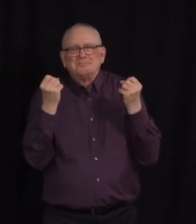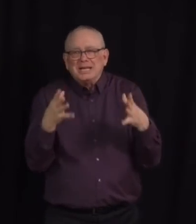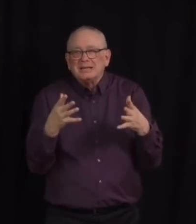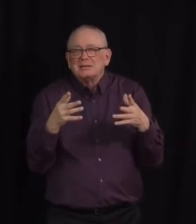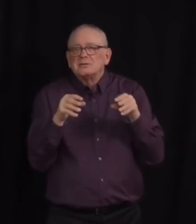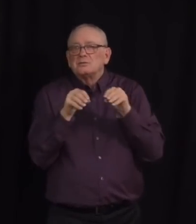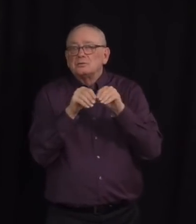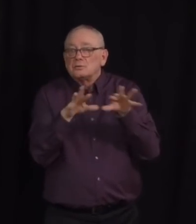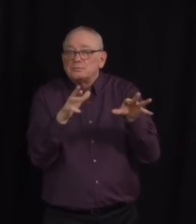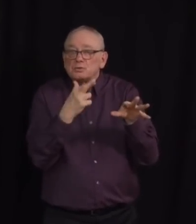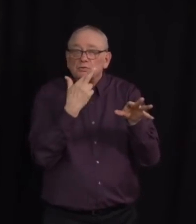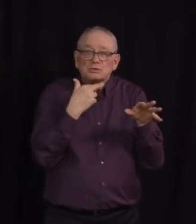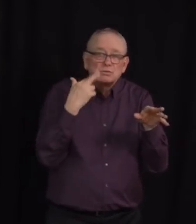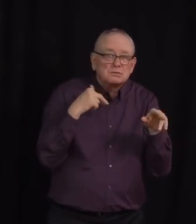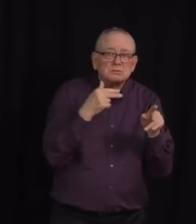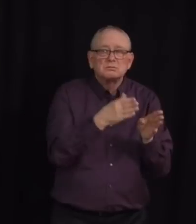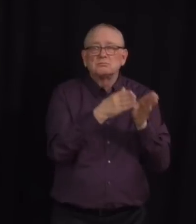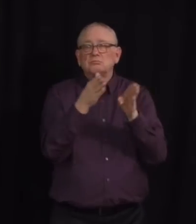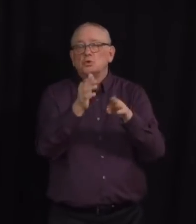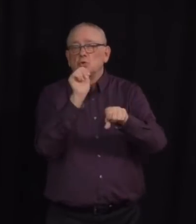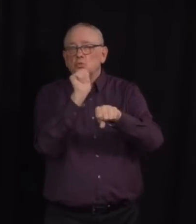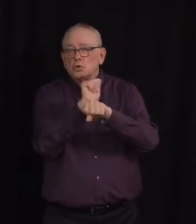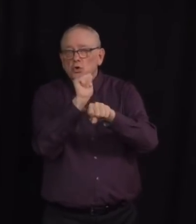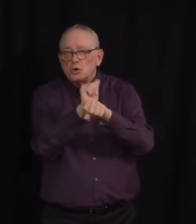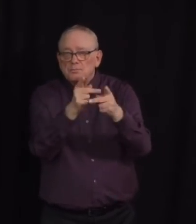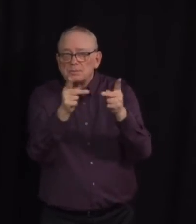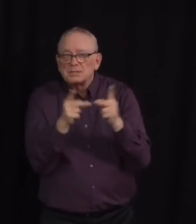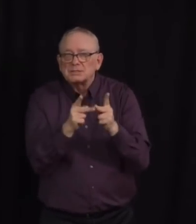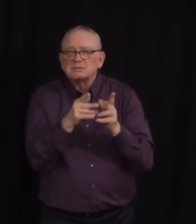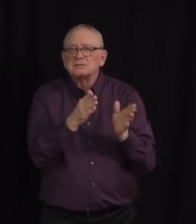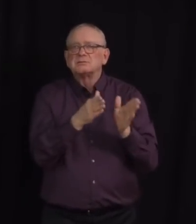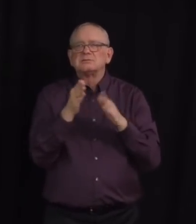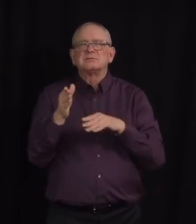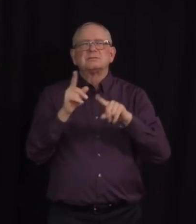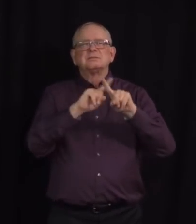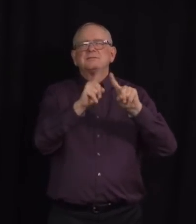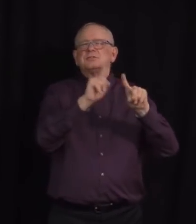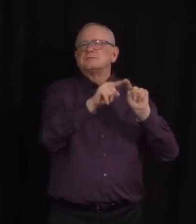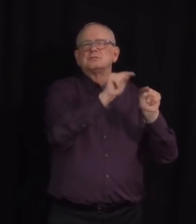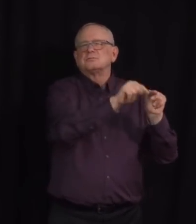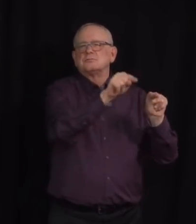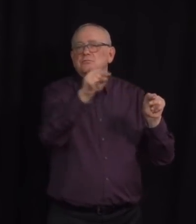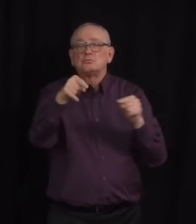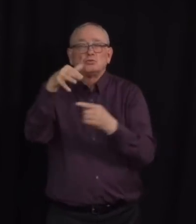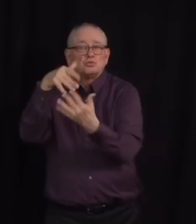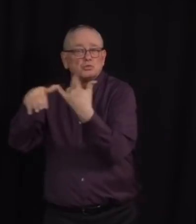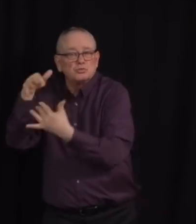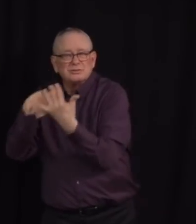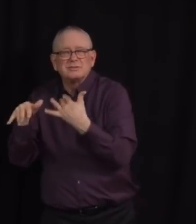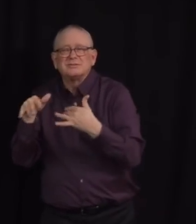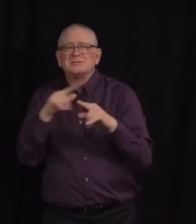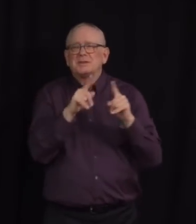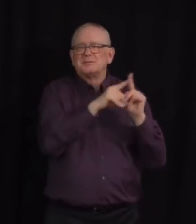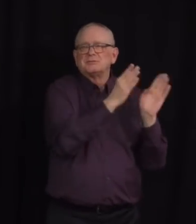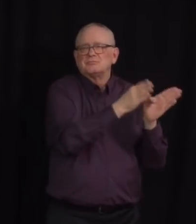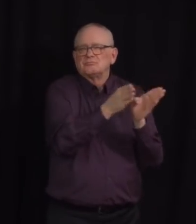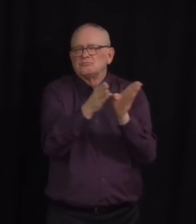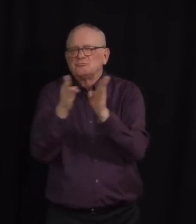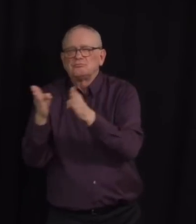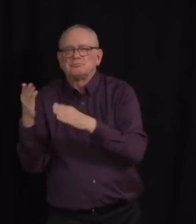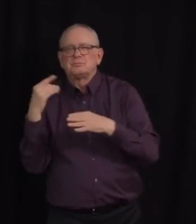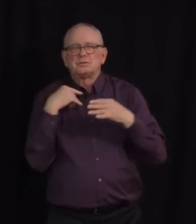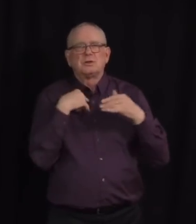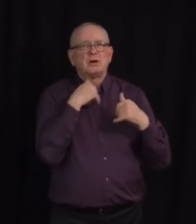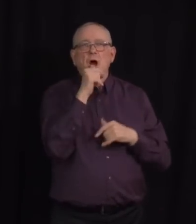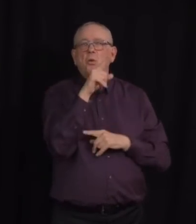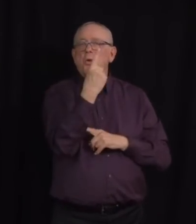sites, outbreaks, again, linked to multiple different settings, social gatherings. And I think what's really important for people to remember